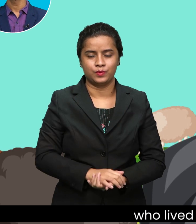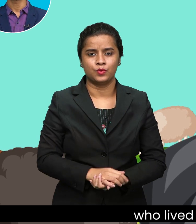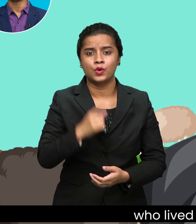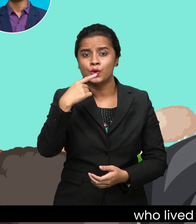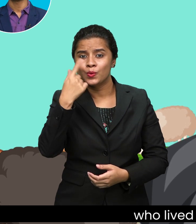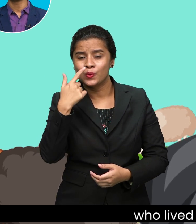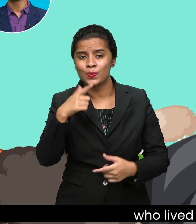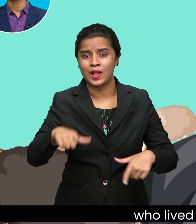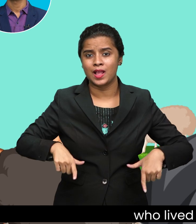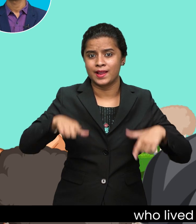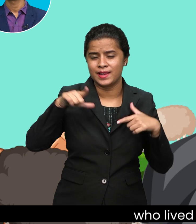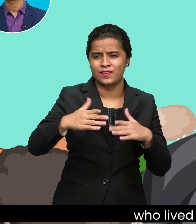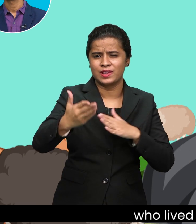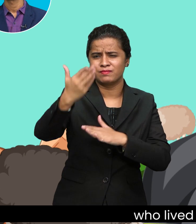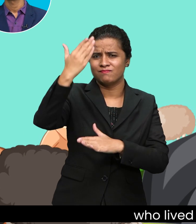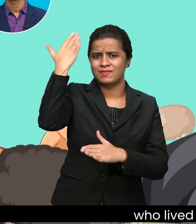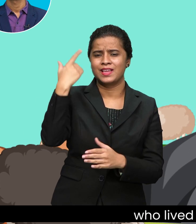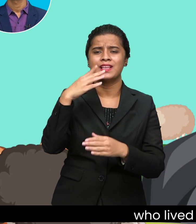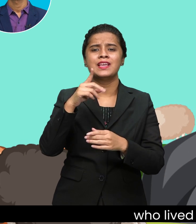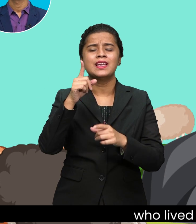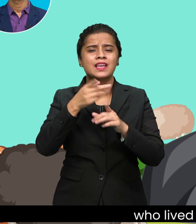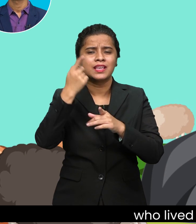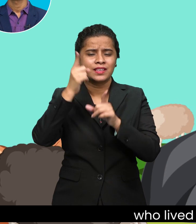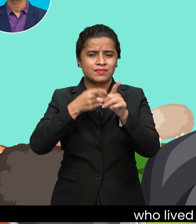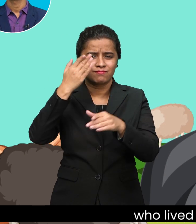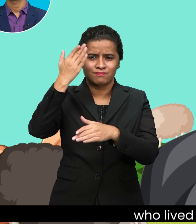Who lived in ancient Greece.